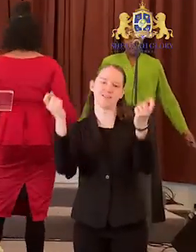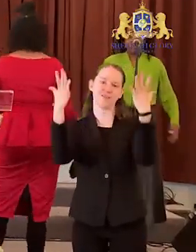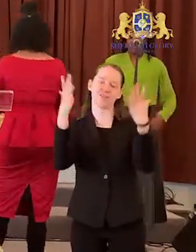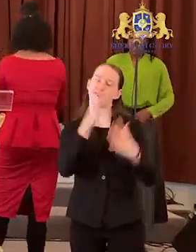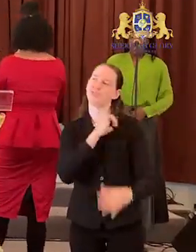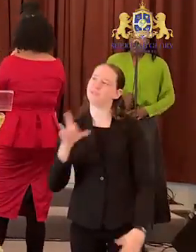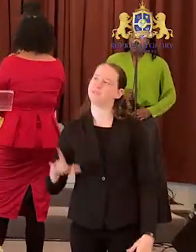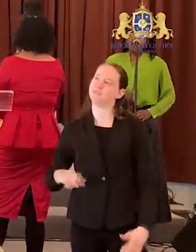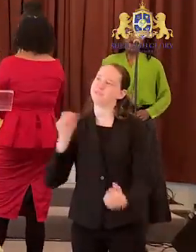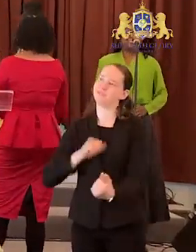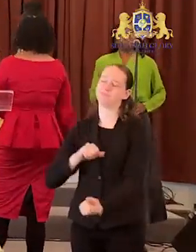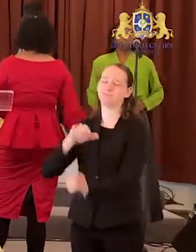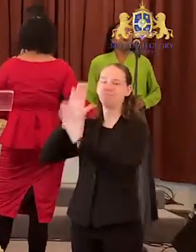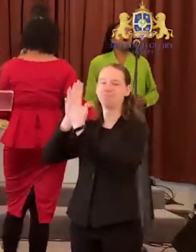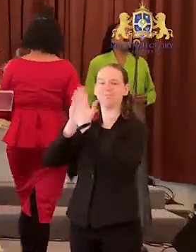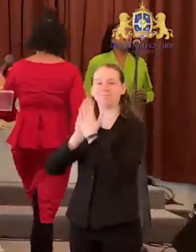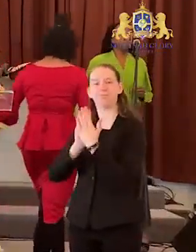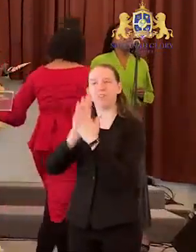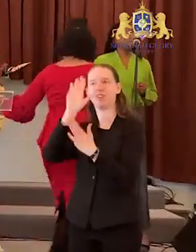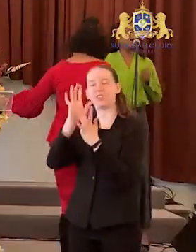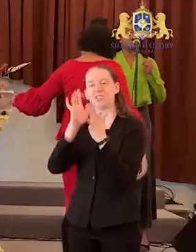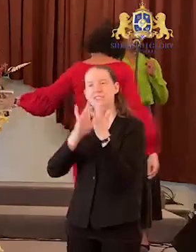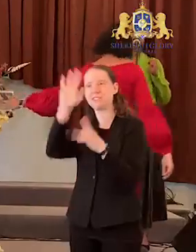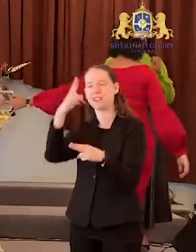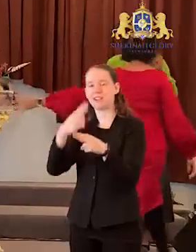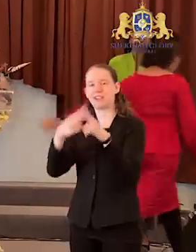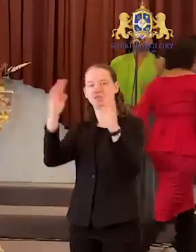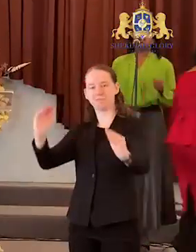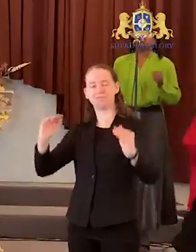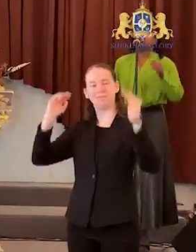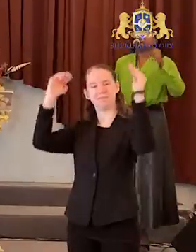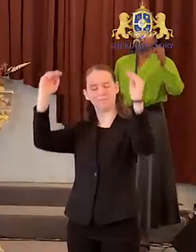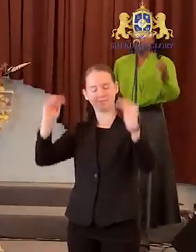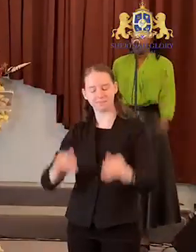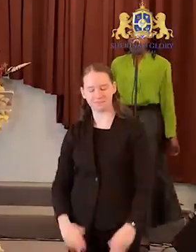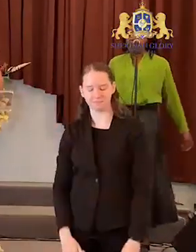Lord in prayer. Let's lift up the name of Jesus.